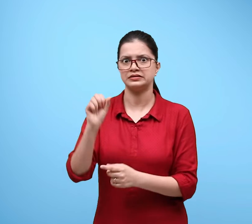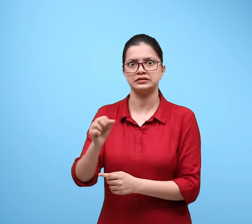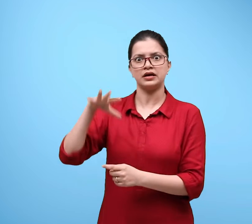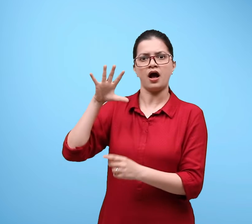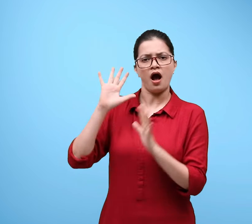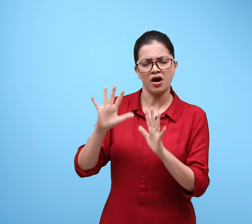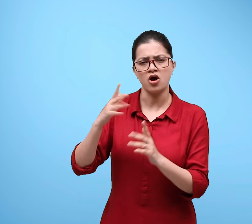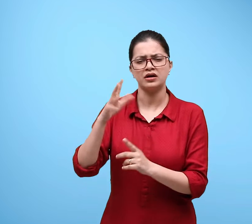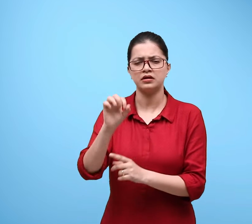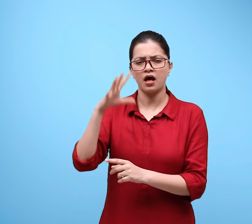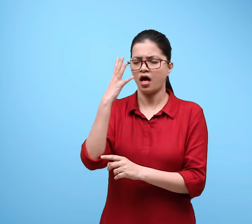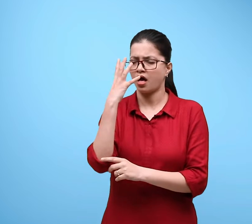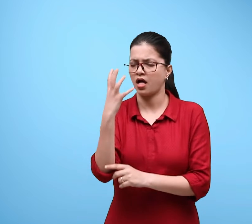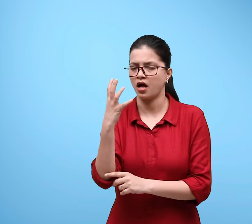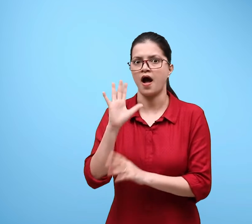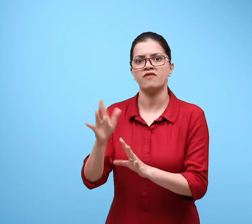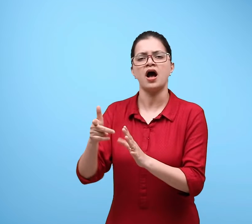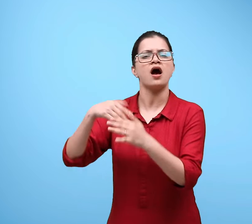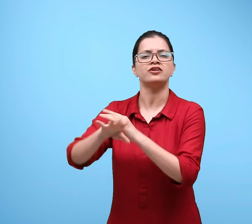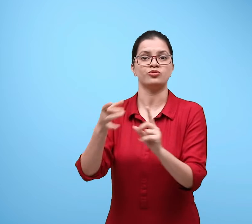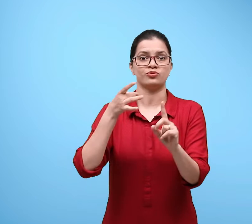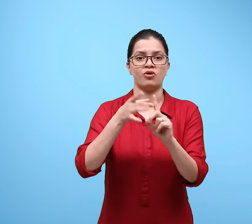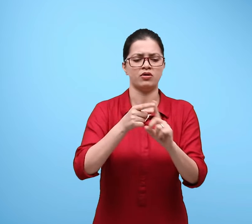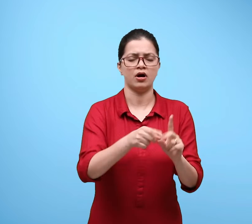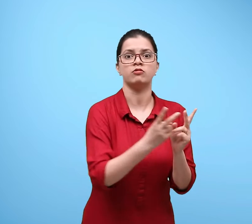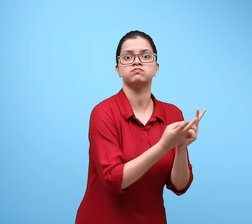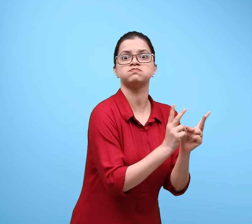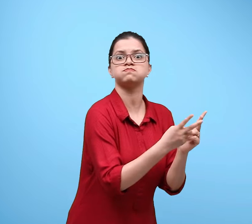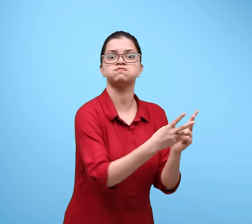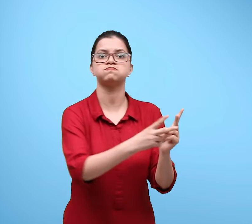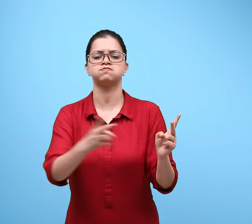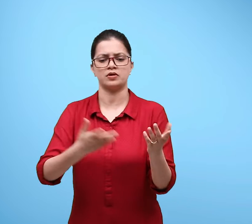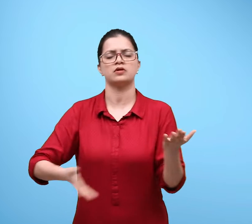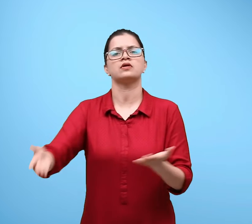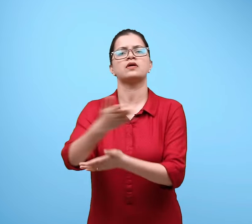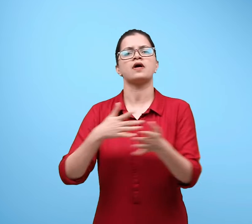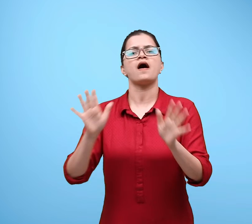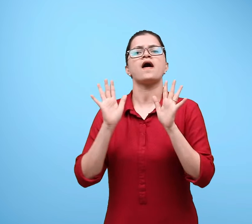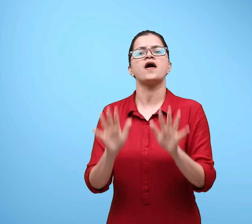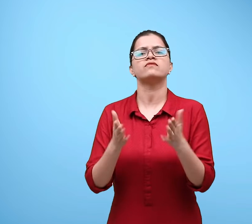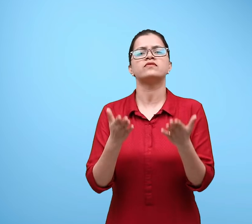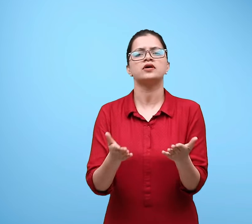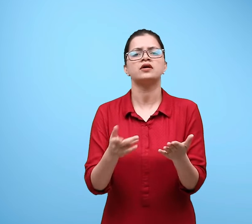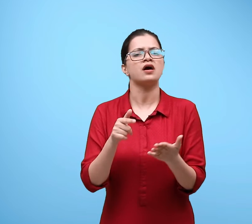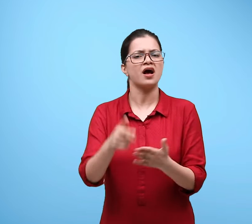Materials that have such luster are usually metals. Iron, copper, aluminium,